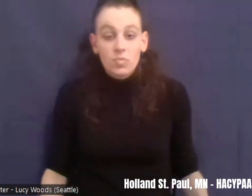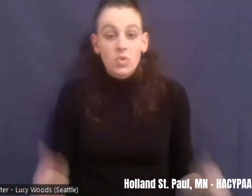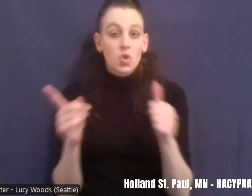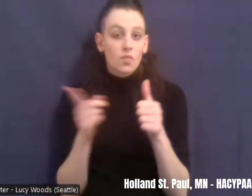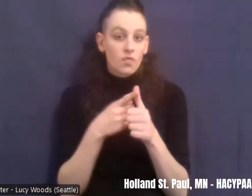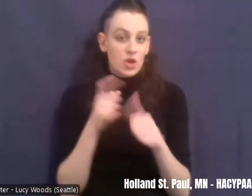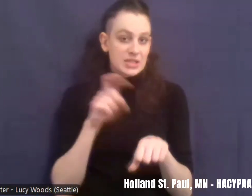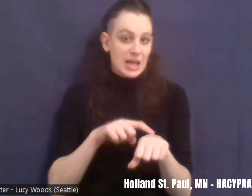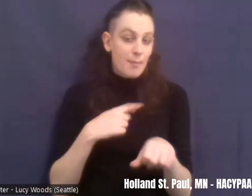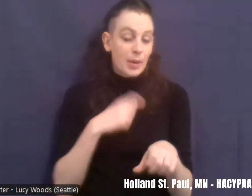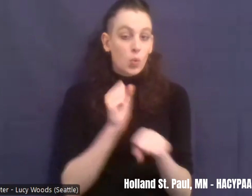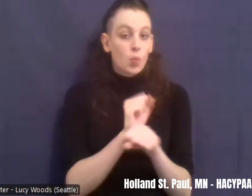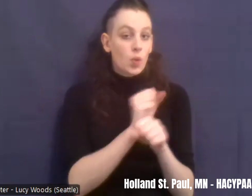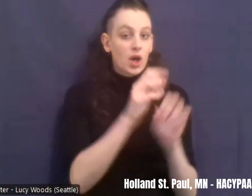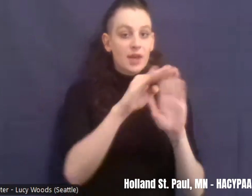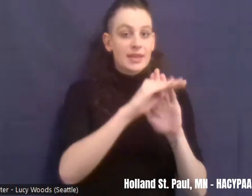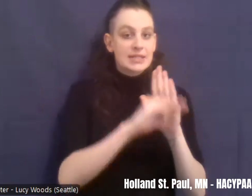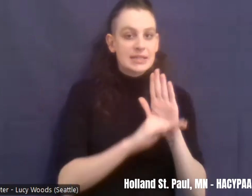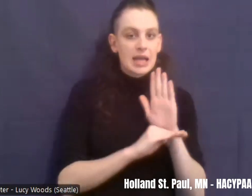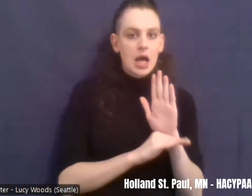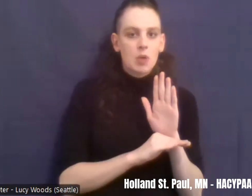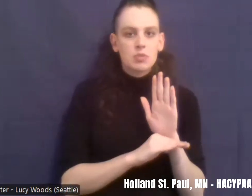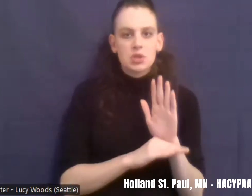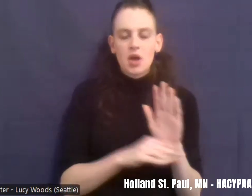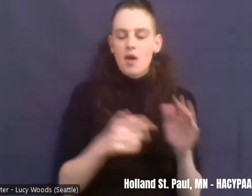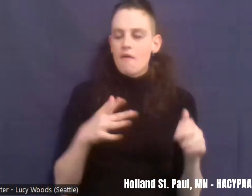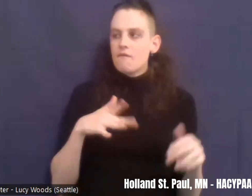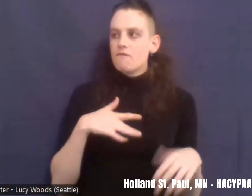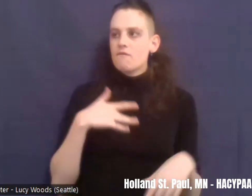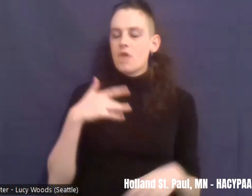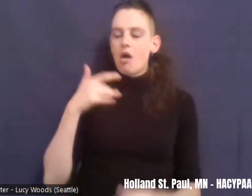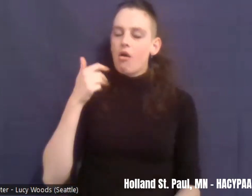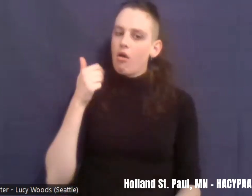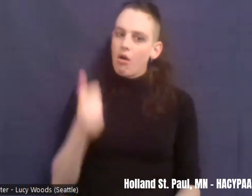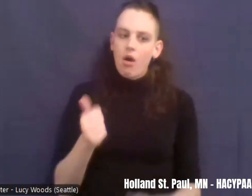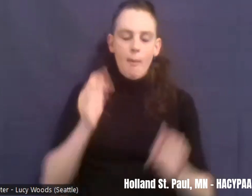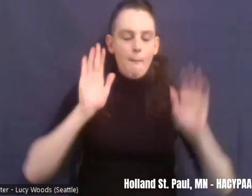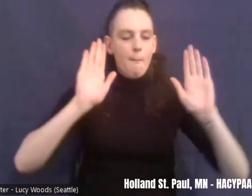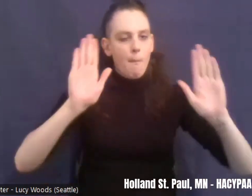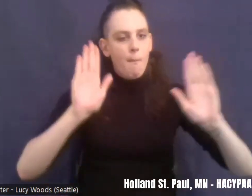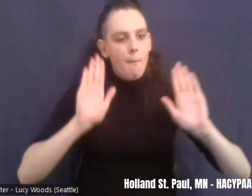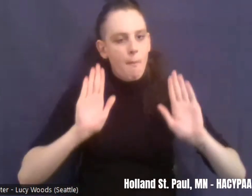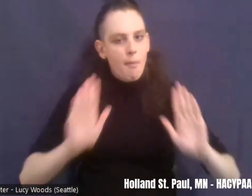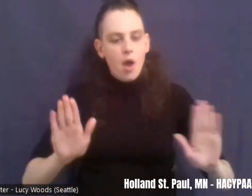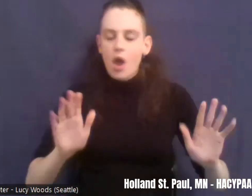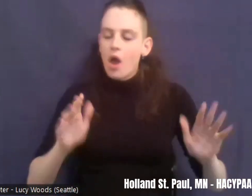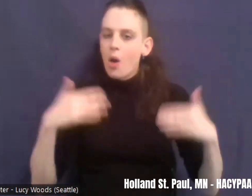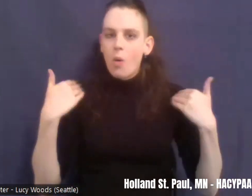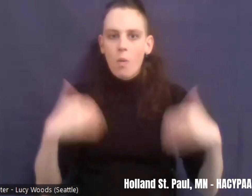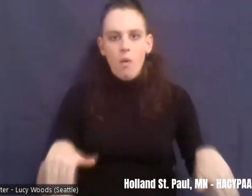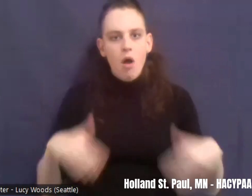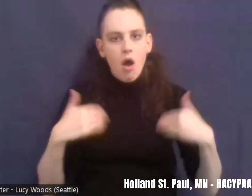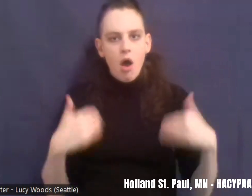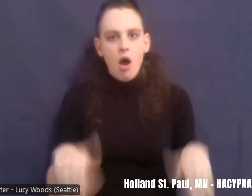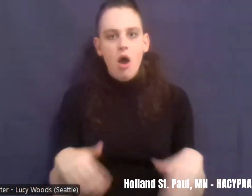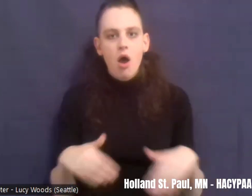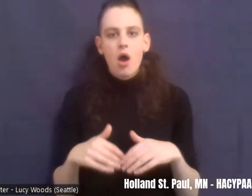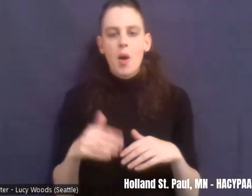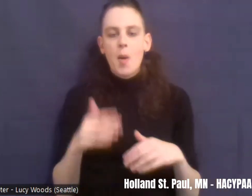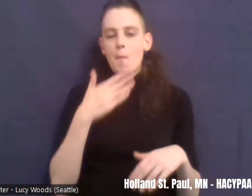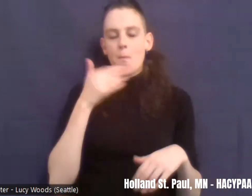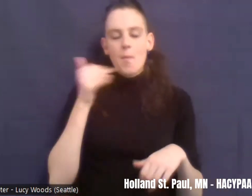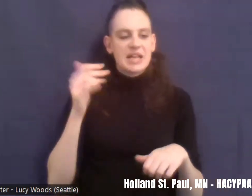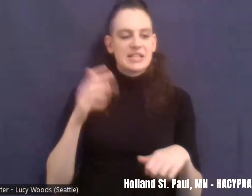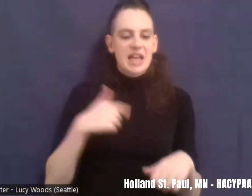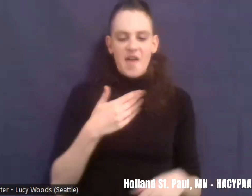steps, it was like the best I've ever felt like since the first time I had like experienced the phenomenon of like